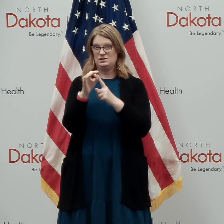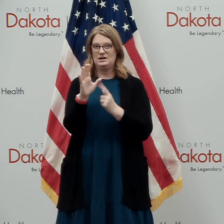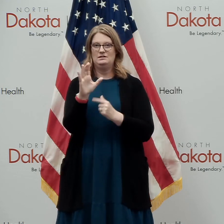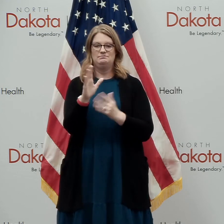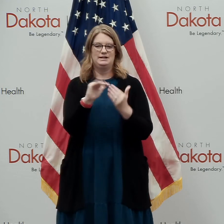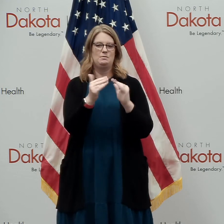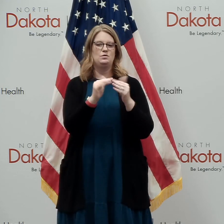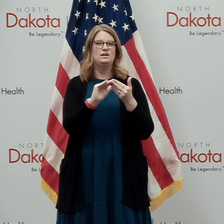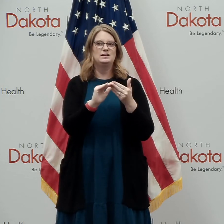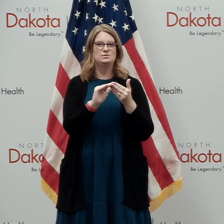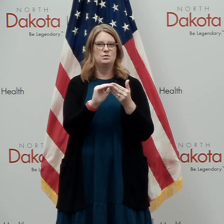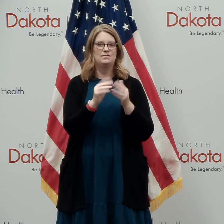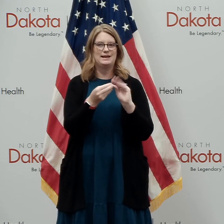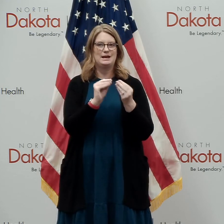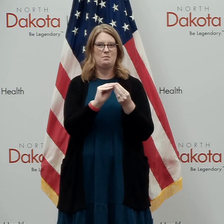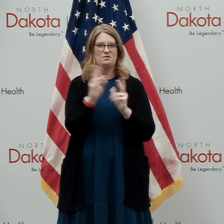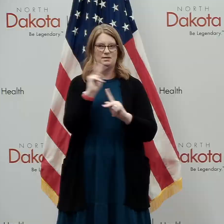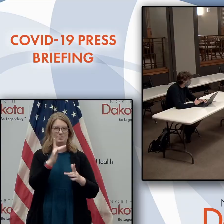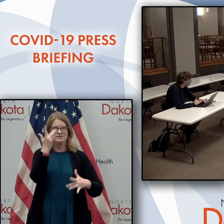up. Online.